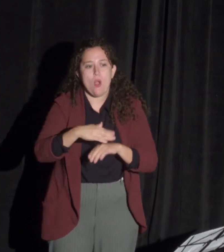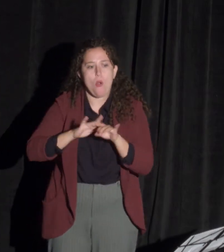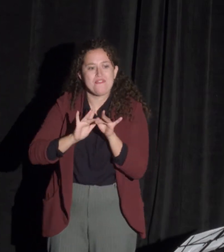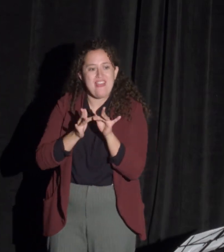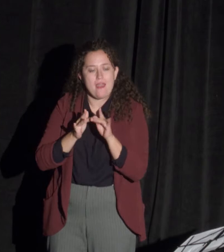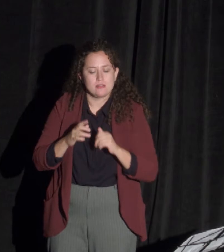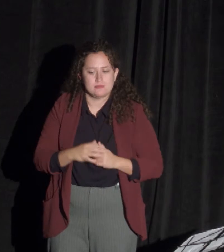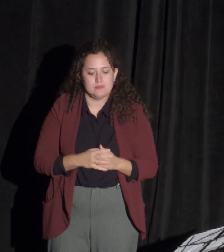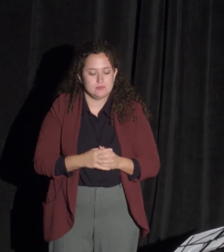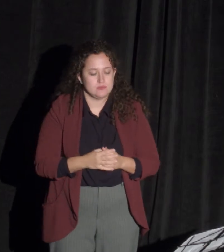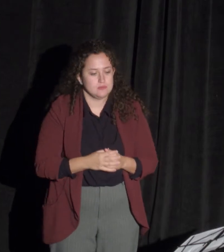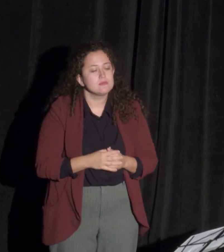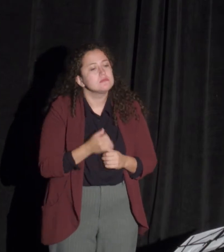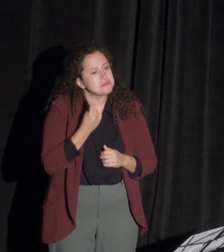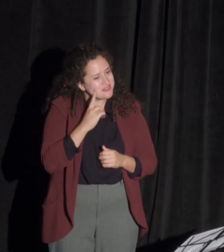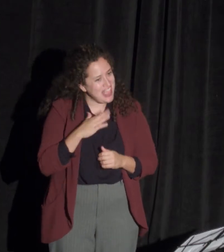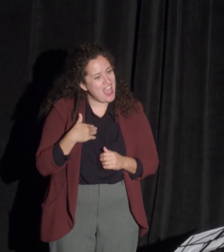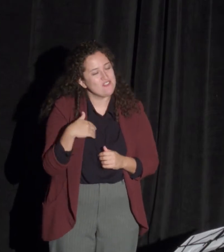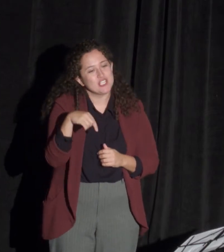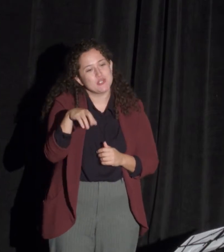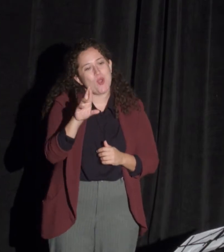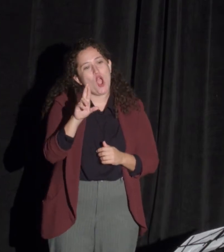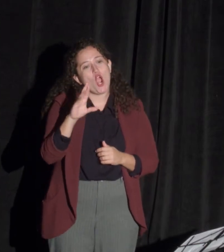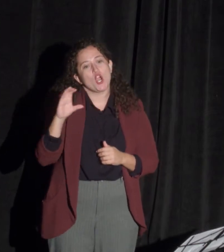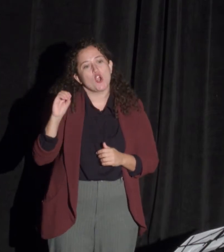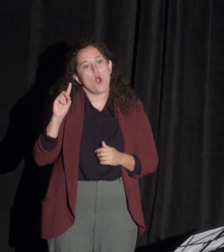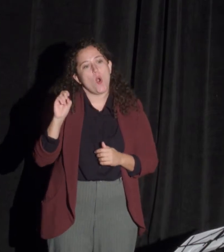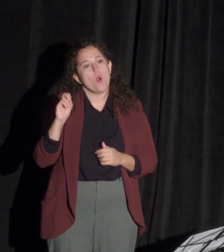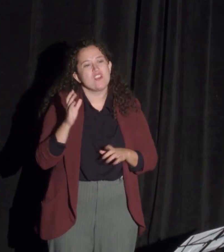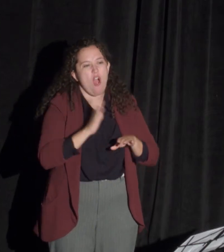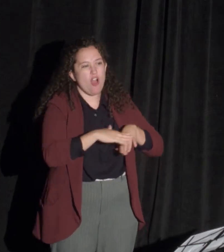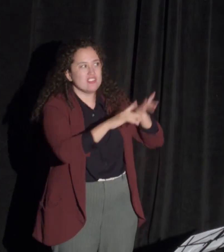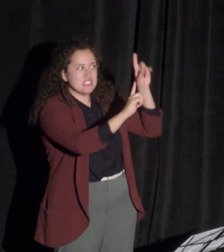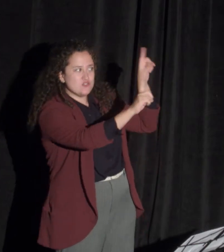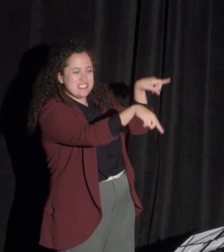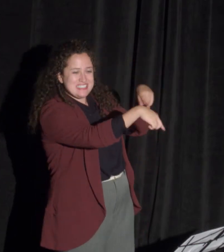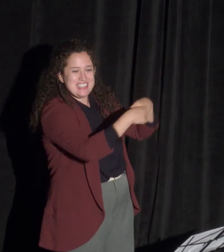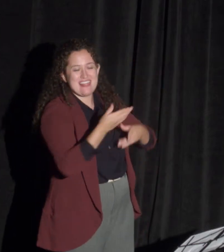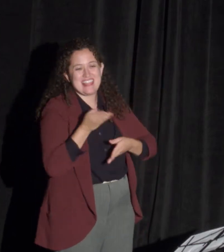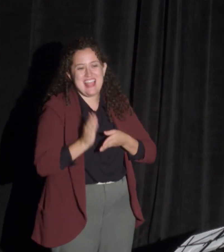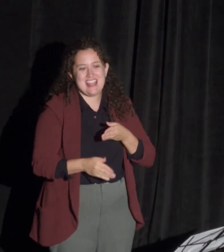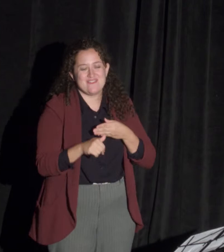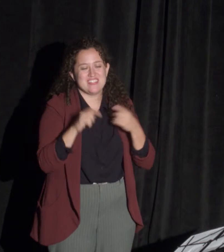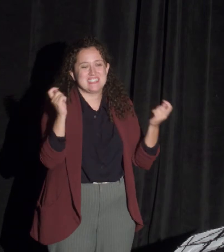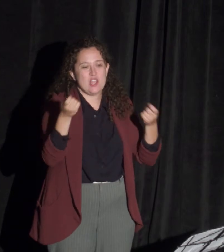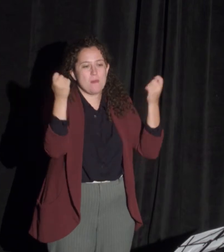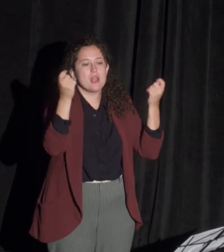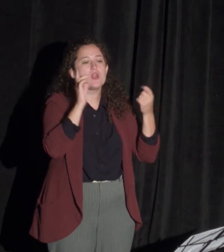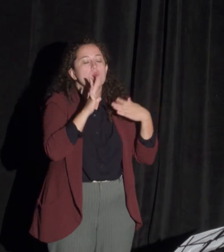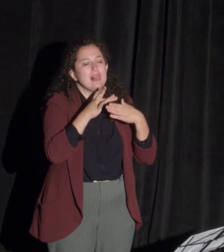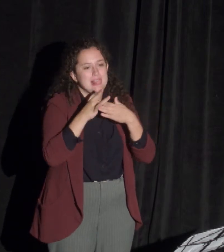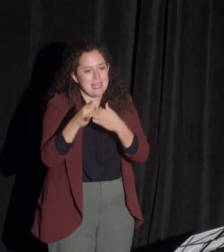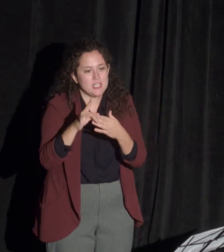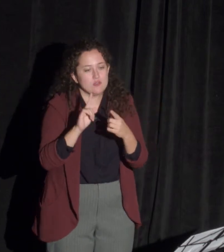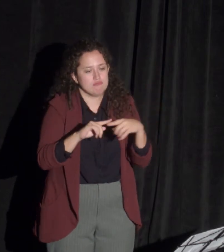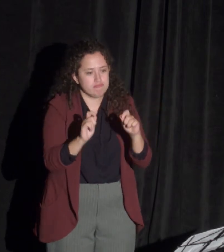There will be a QR code on the screens at the end of the ceremony, which will take you to Chicon's Hugo Awards webpage, where you can